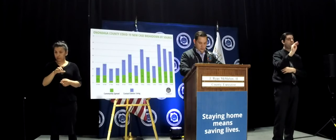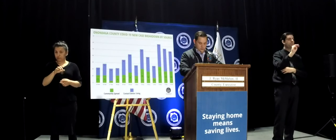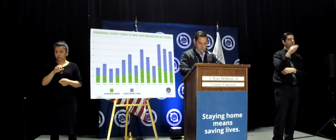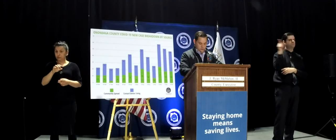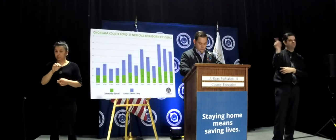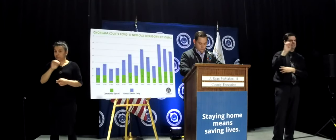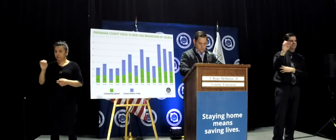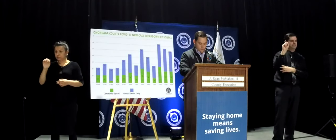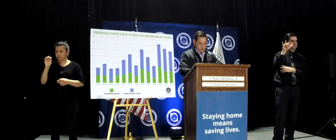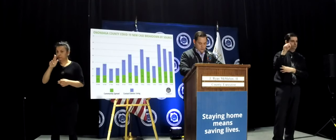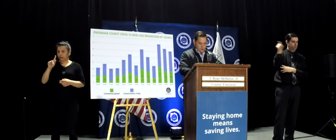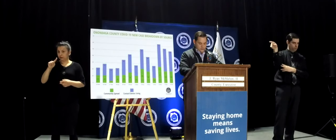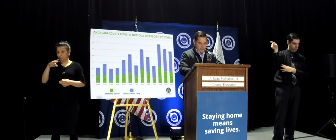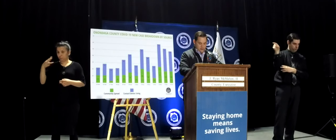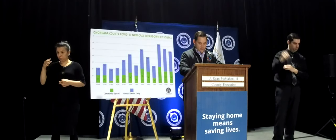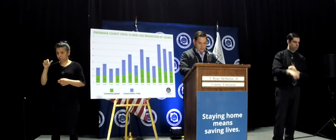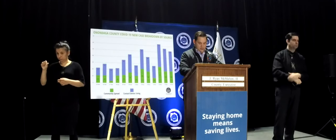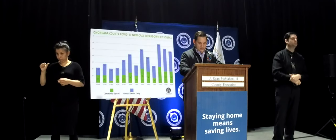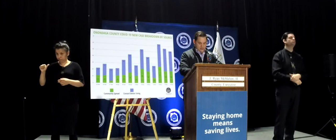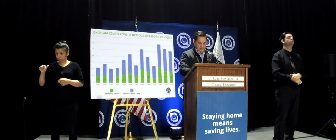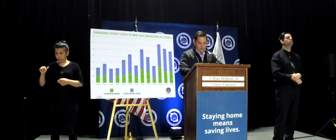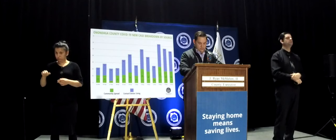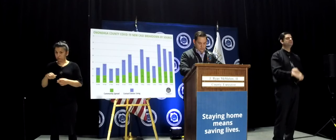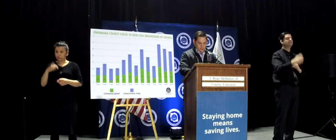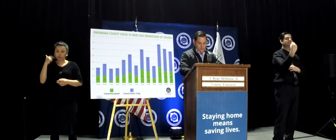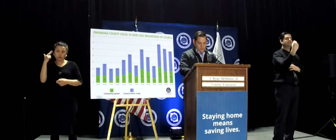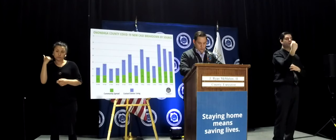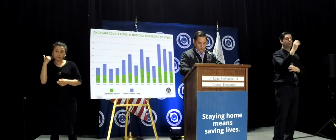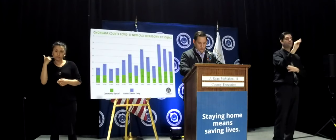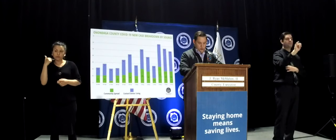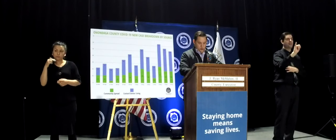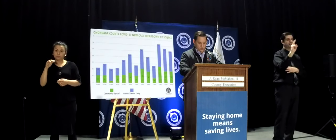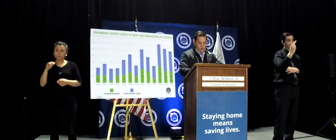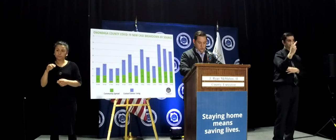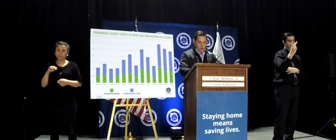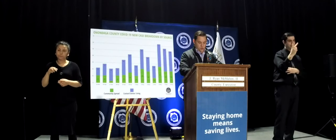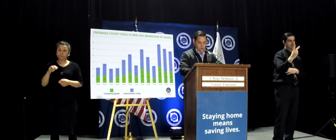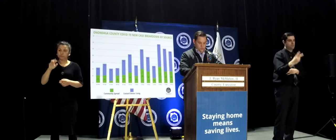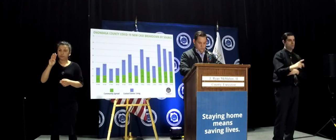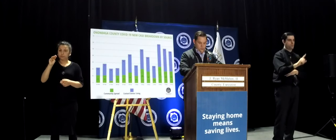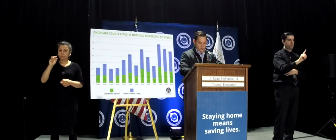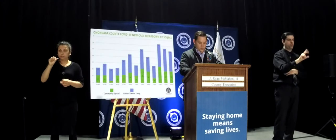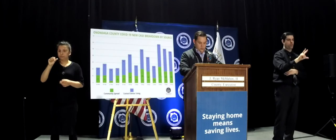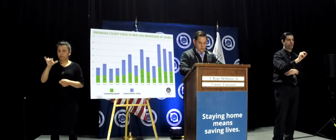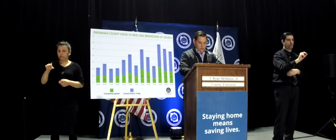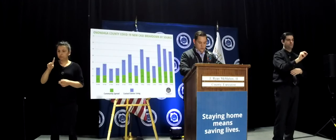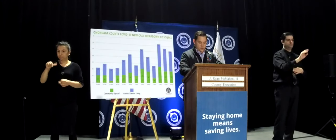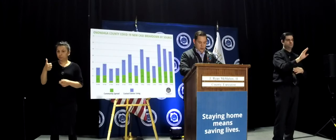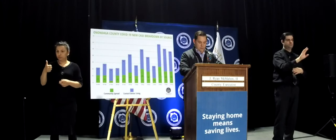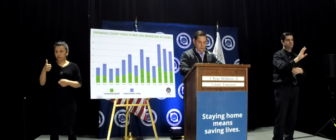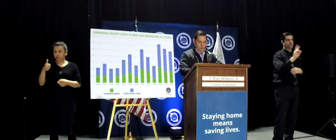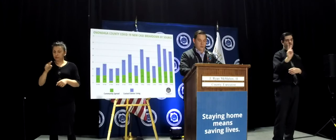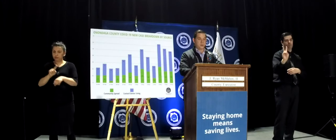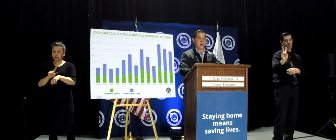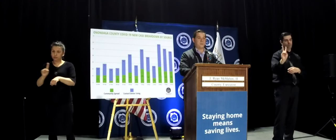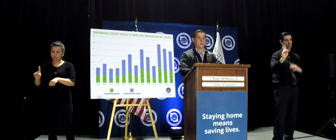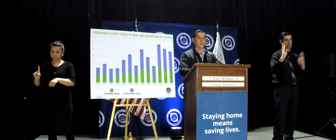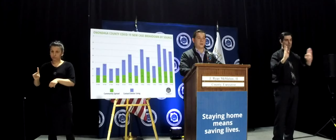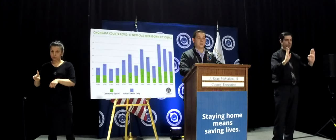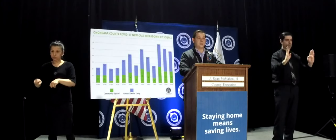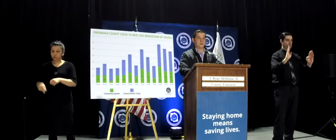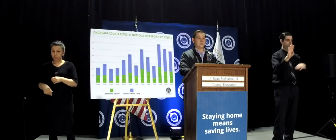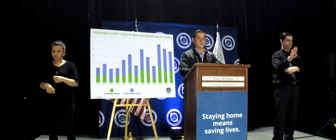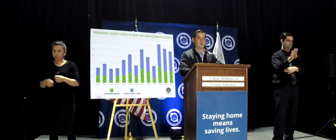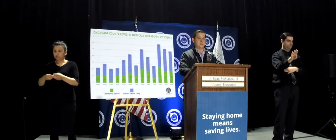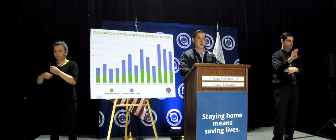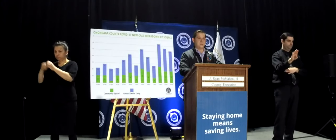East Syracuse, Saturday, May 2nd, from 1:30 to 2, there was a shopper in that